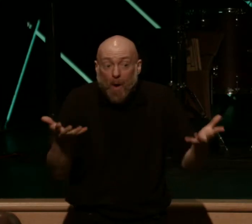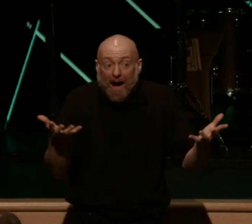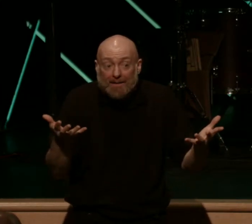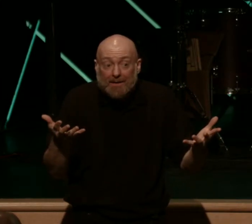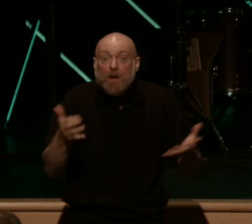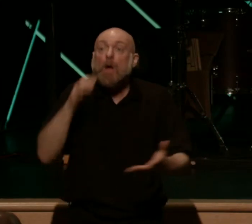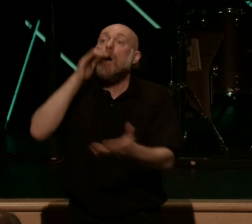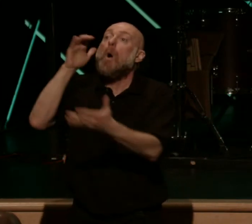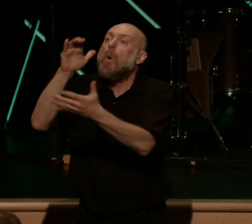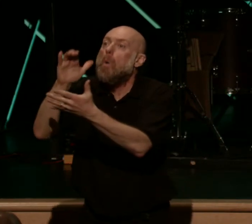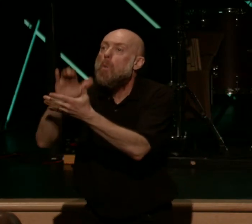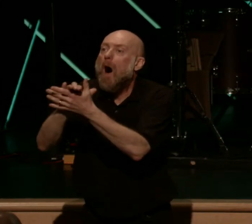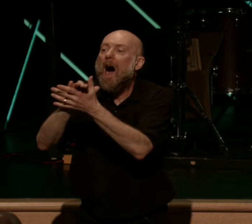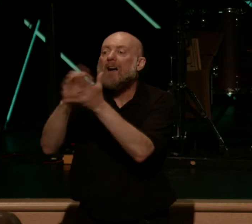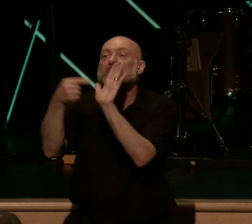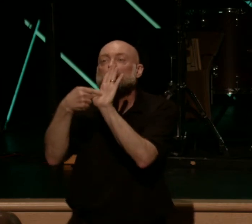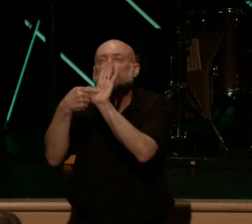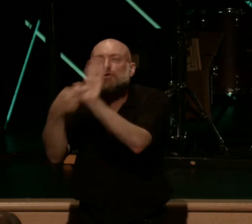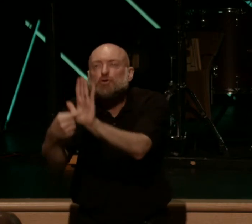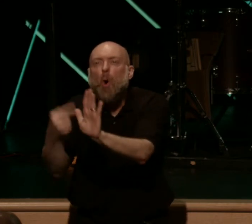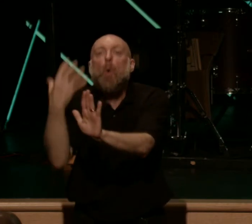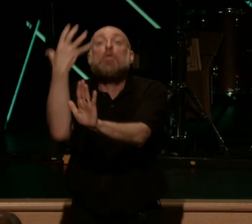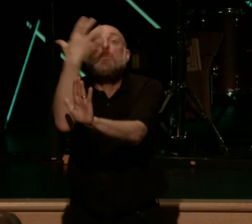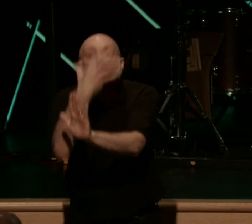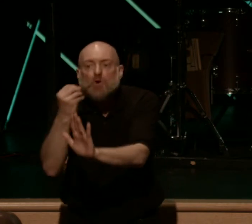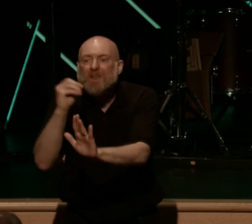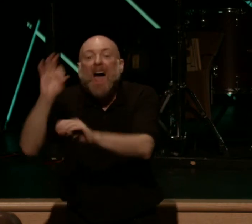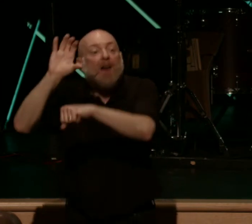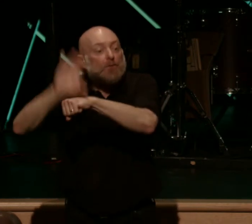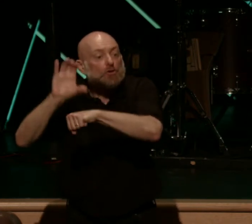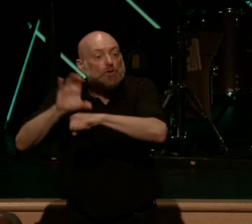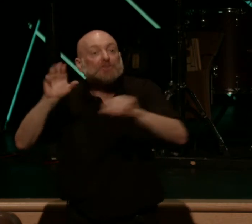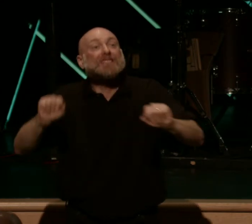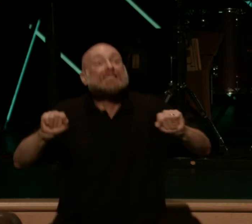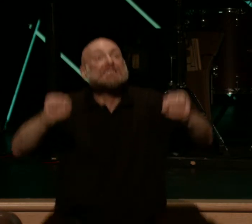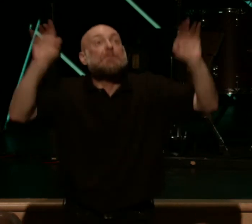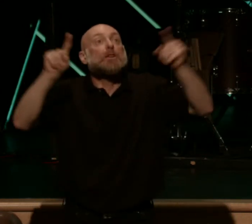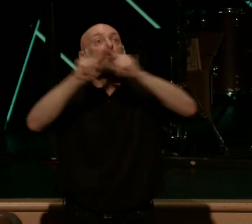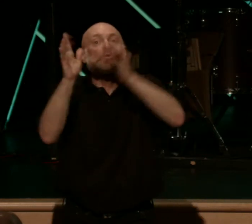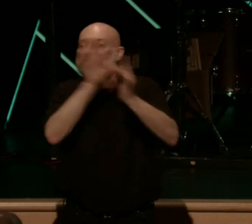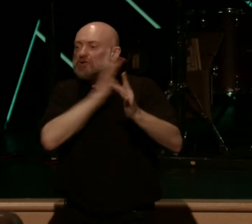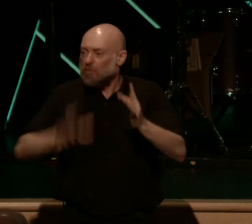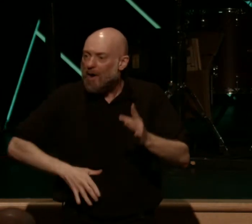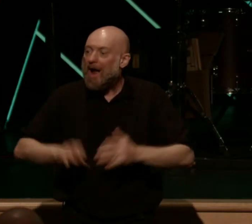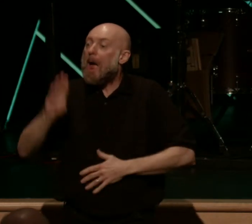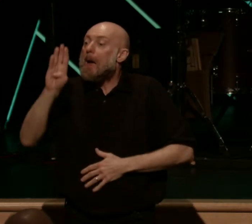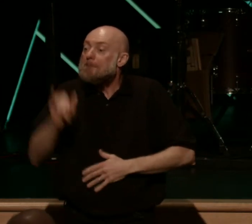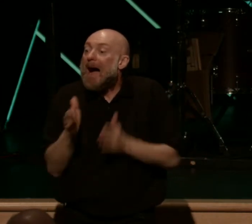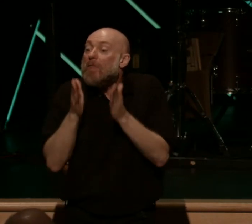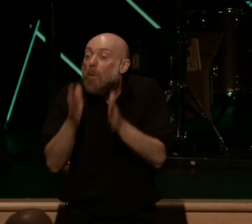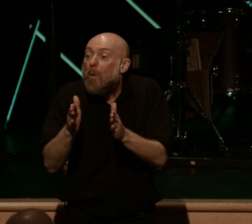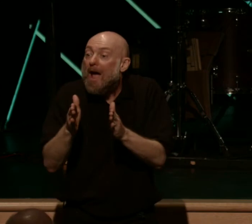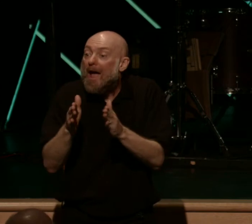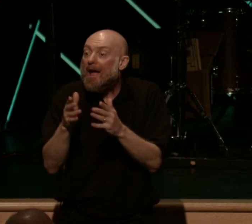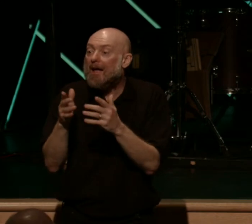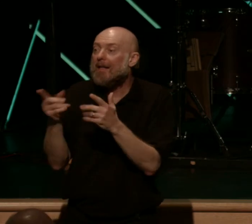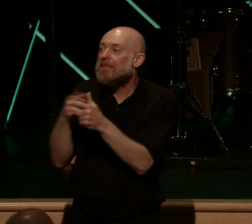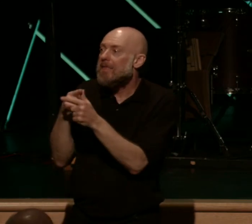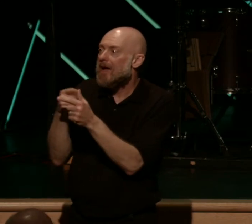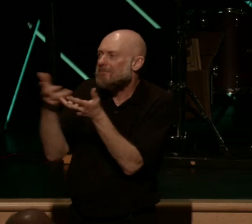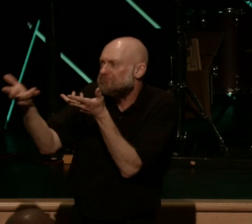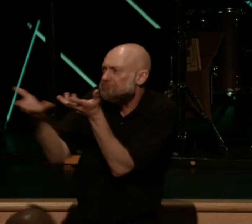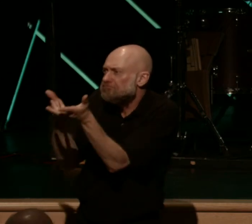that wives would display the beauty of the church submitting to Jesus Christ by the way they interact with